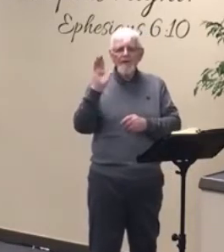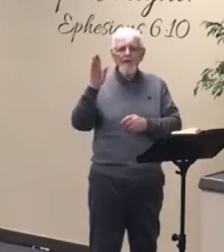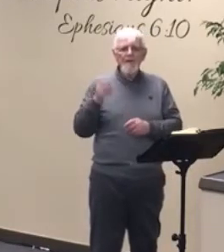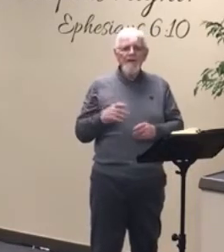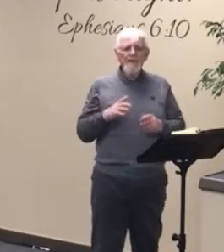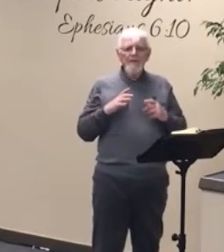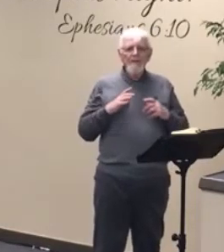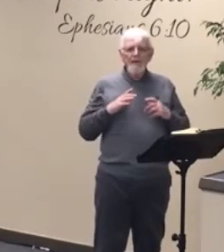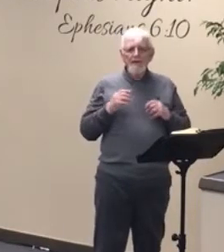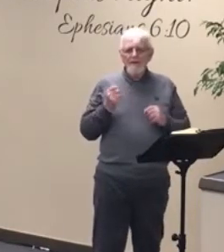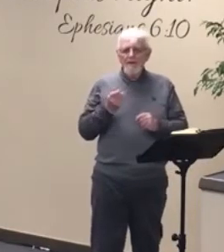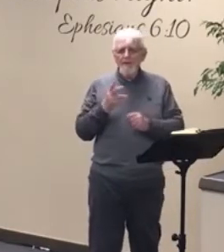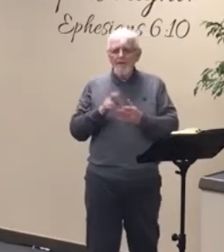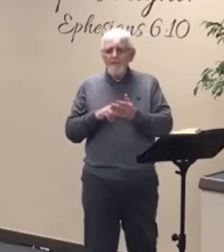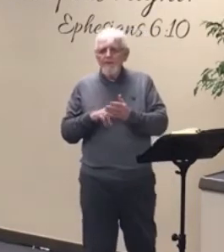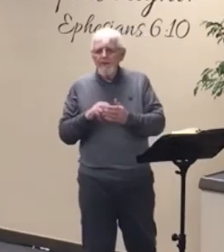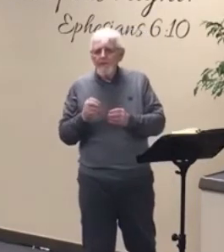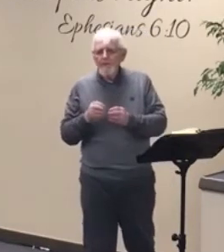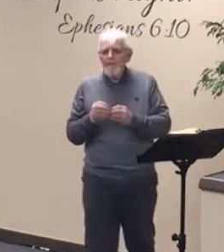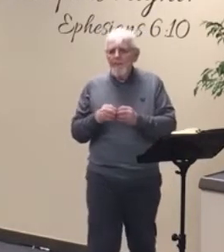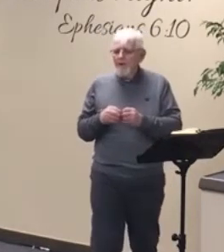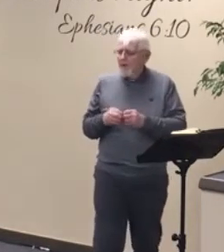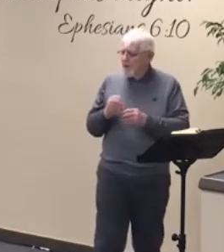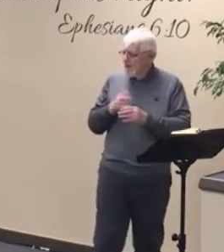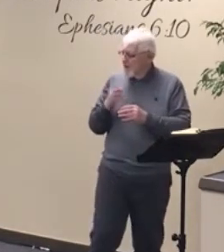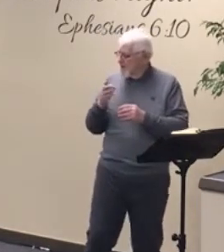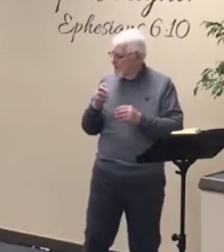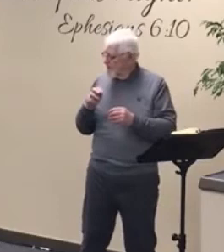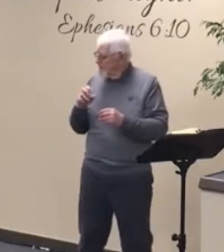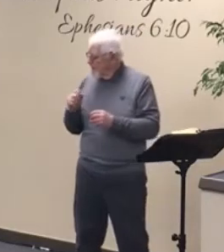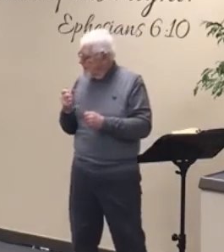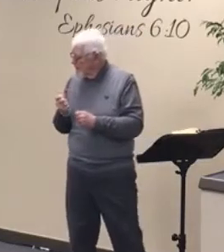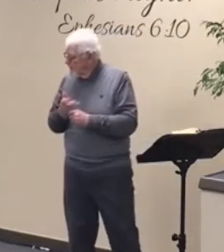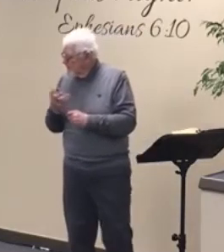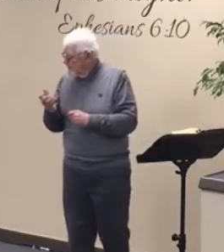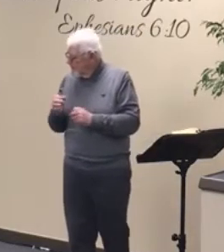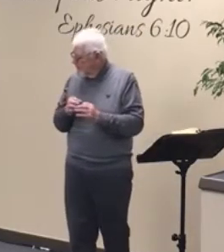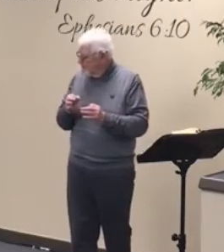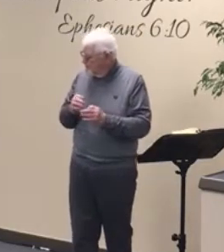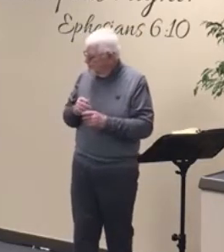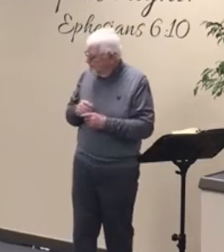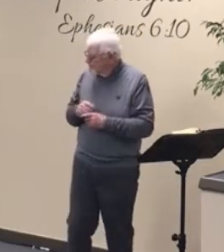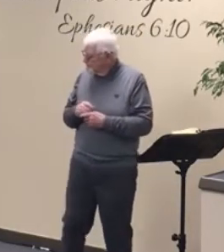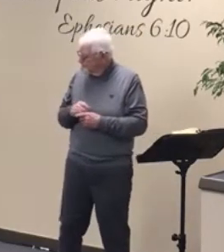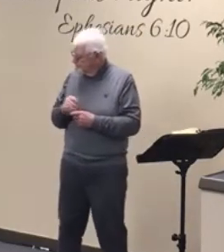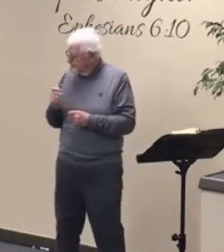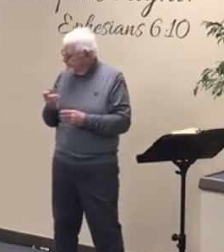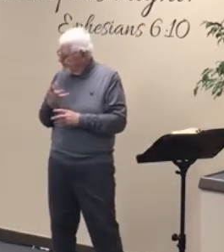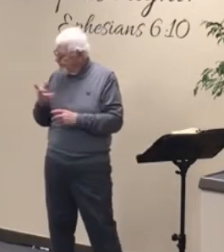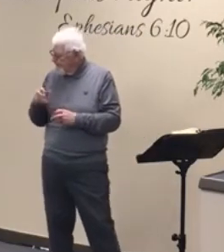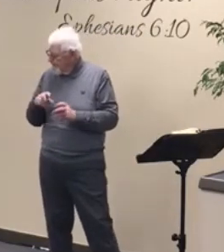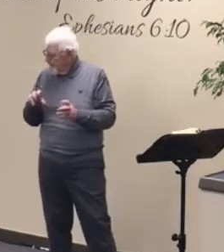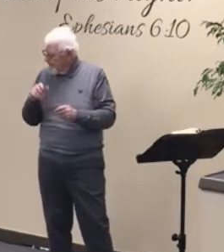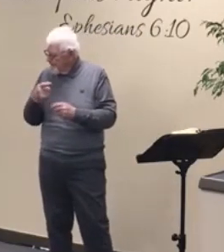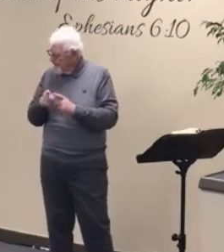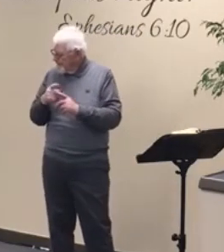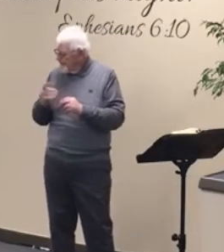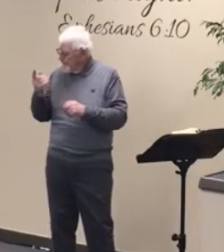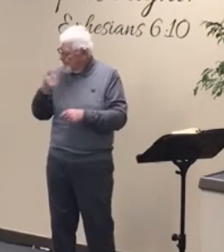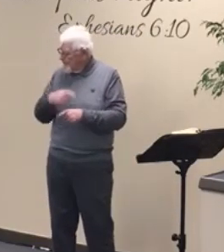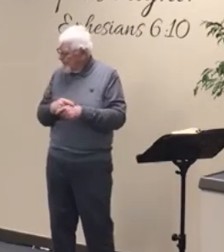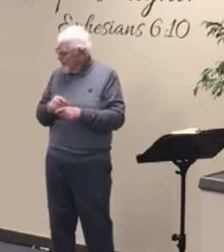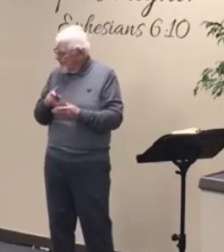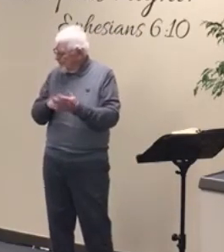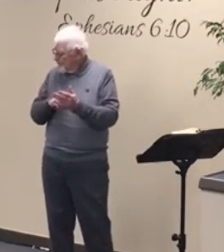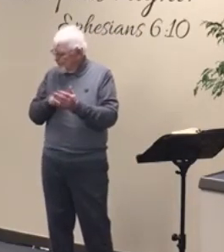And I want to read a couple verses here. I know we're at the end of the message, and usually you read everything at the beginning, but We're doing everything a little different today. I want to read a